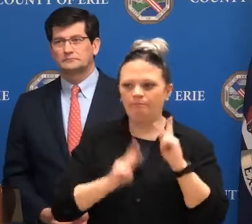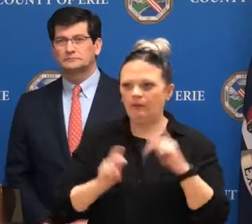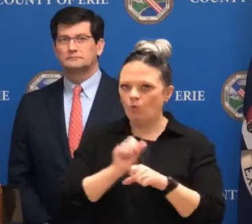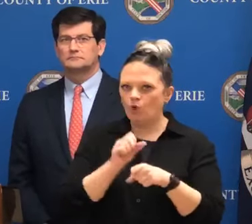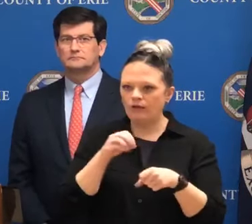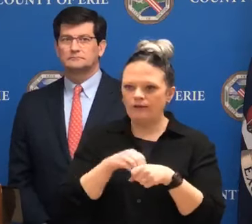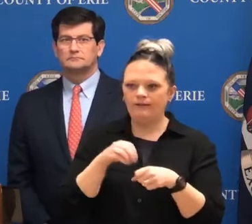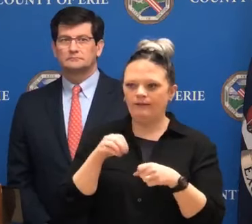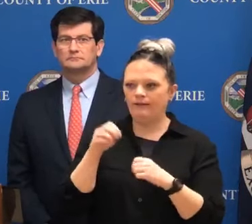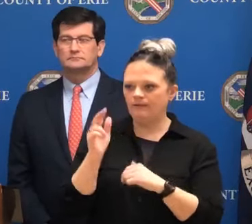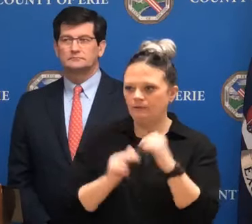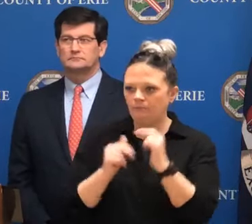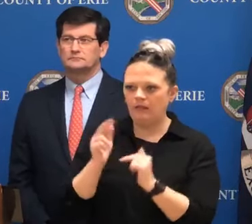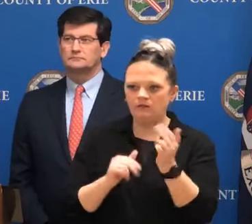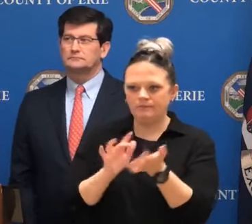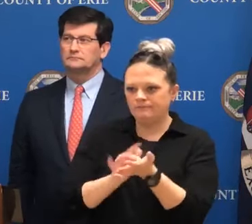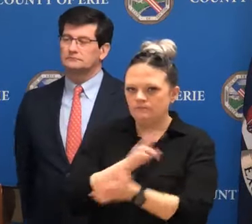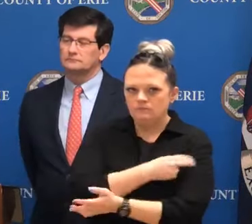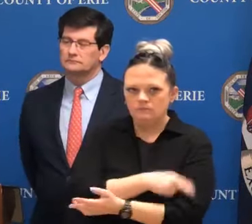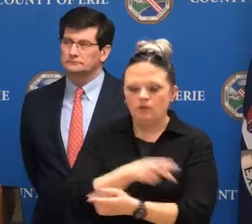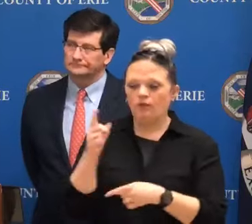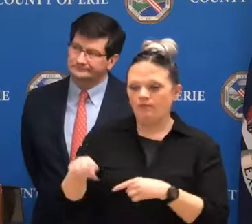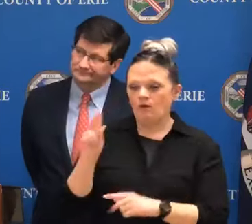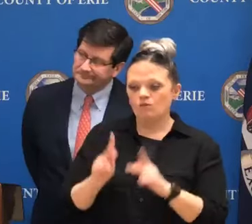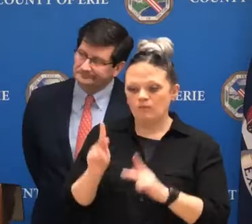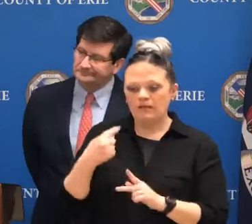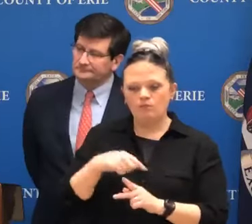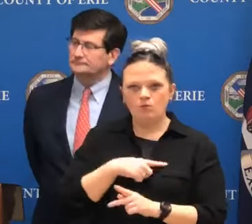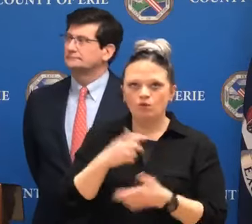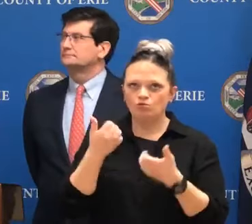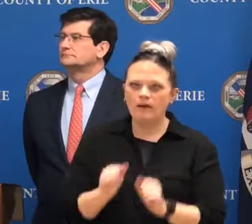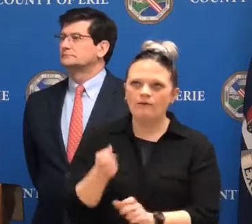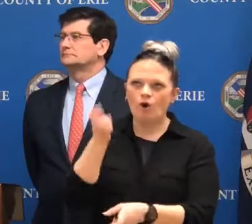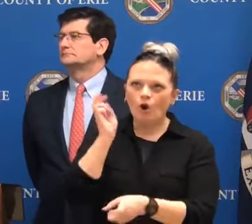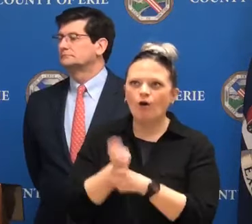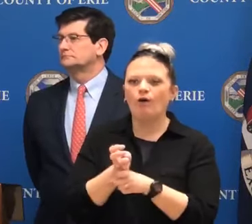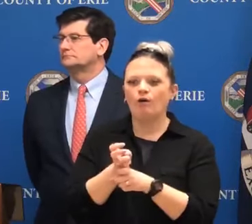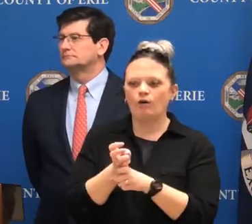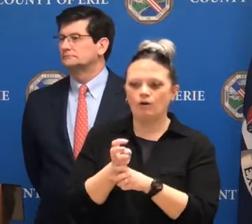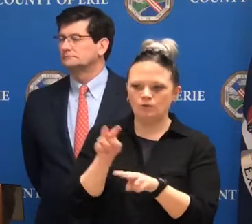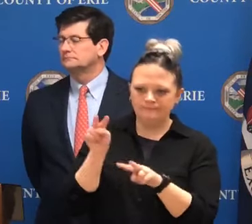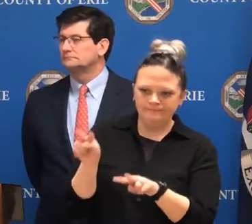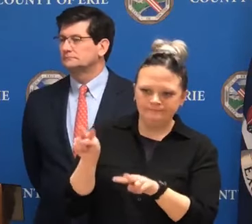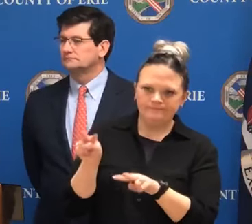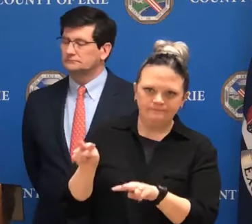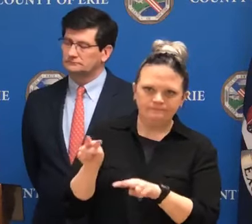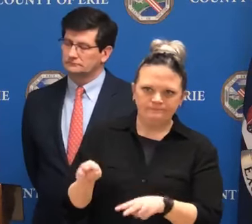in a medical facility, those individuals we're really trying hard to monitor.